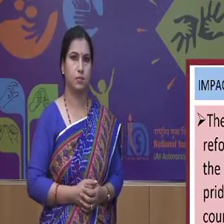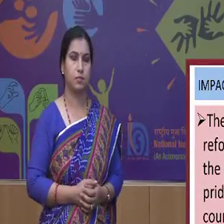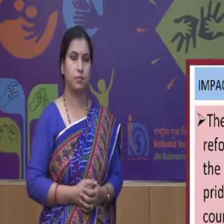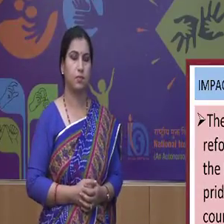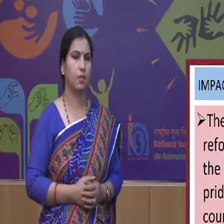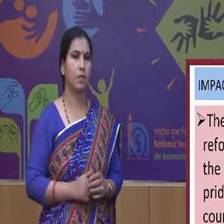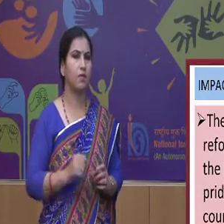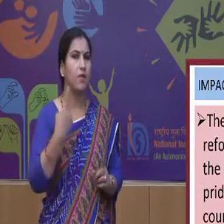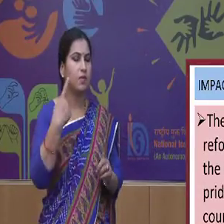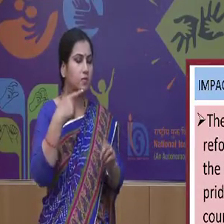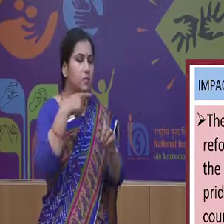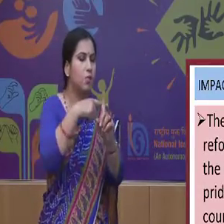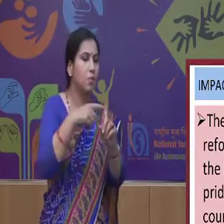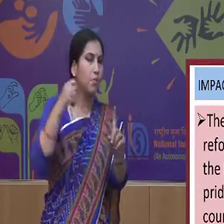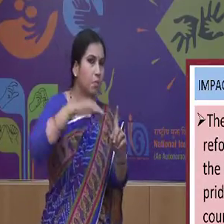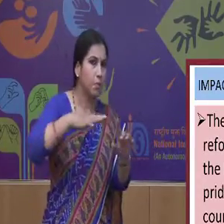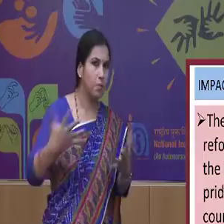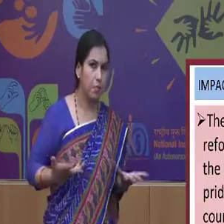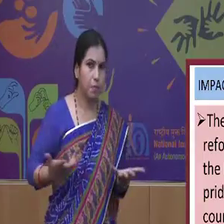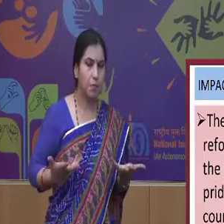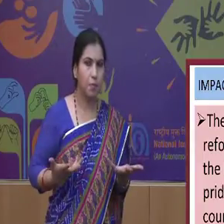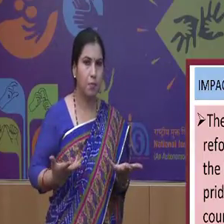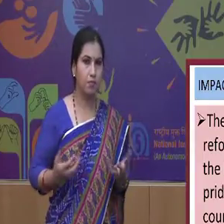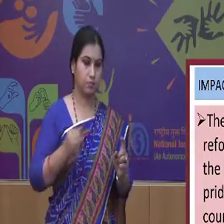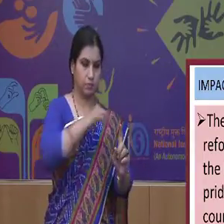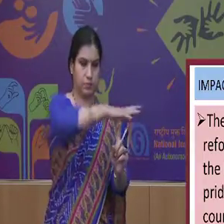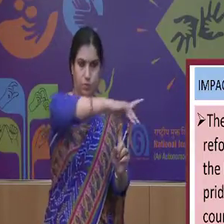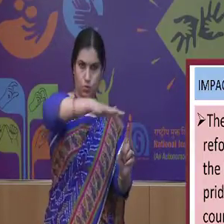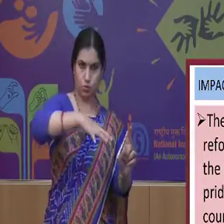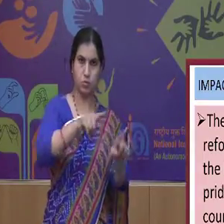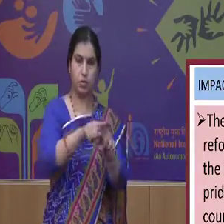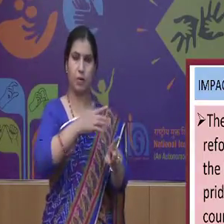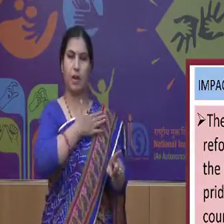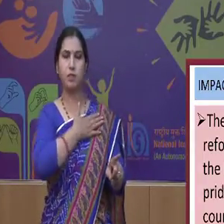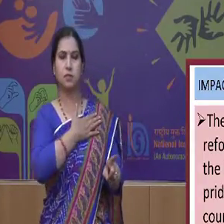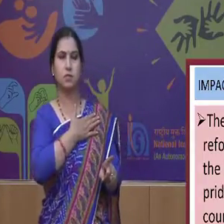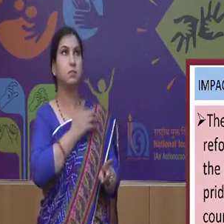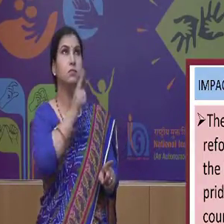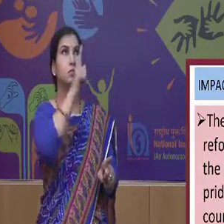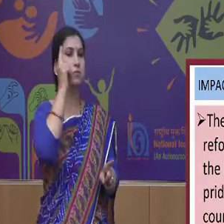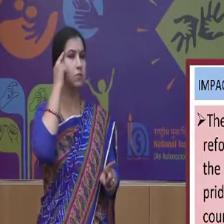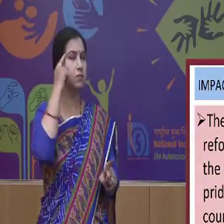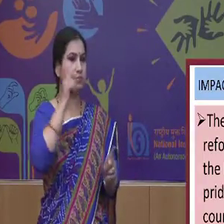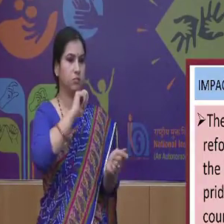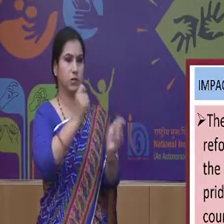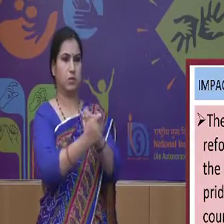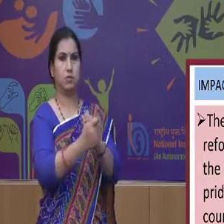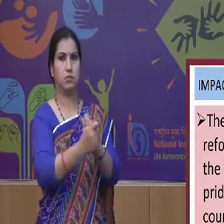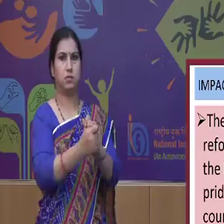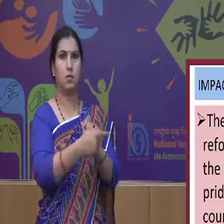The first impact was the social and religious reform movements filled the